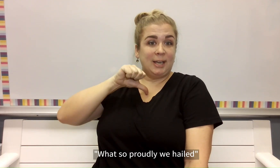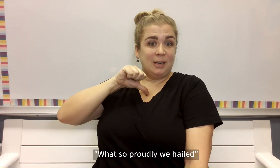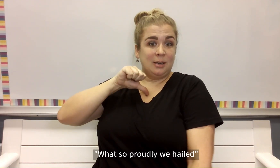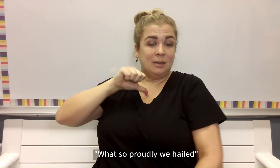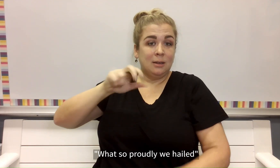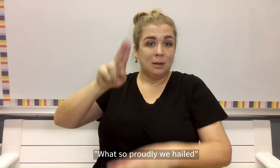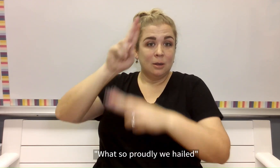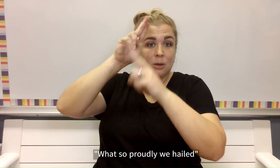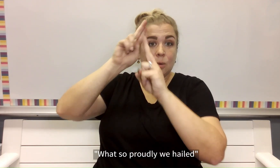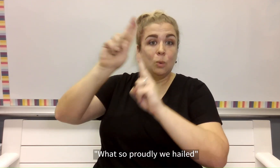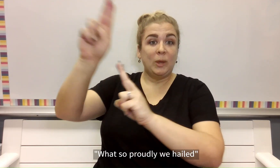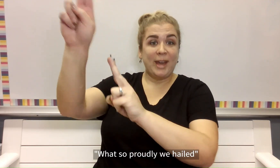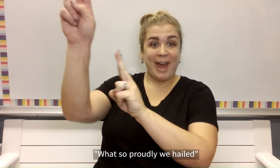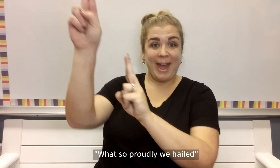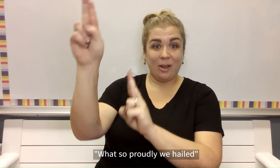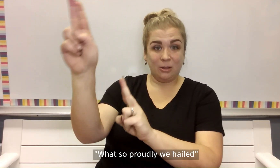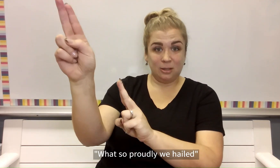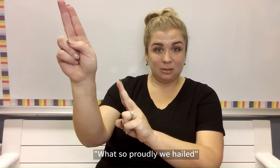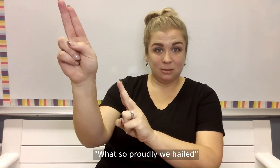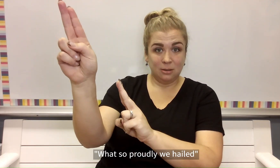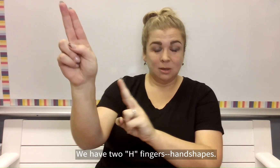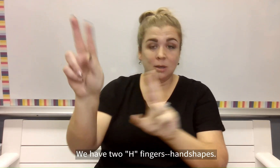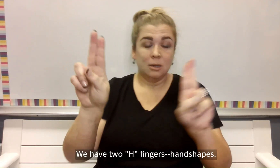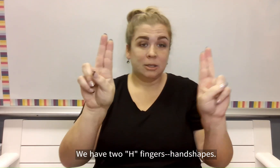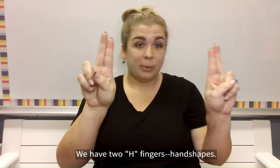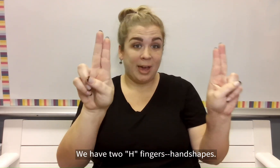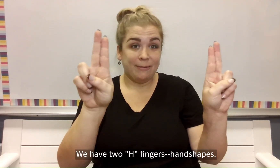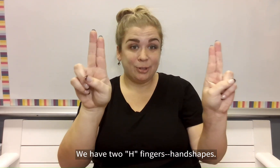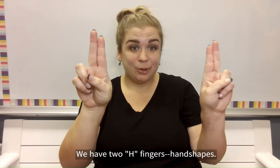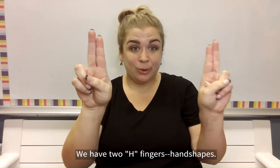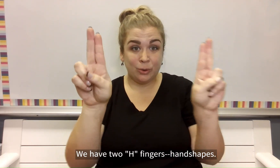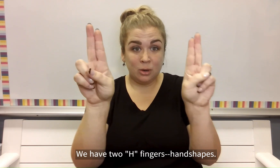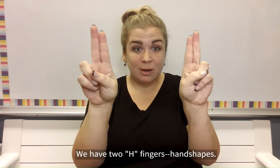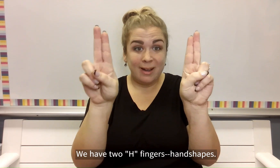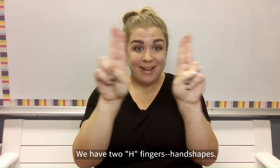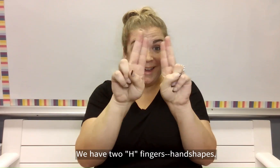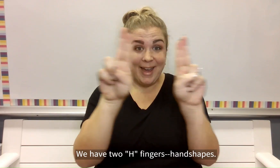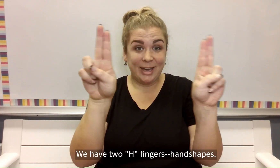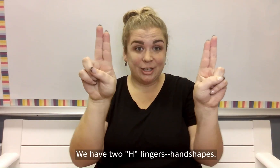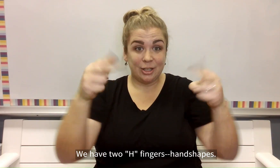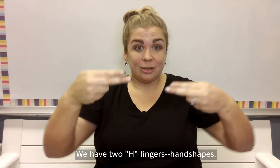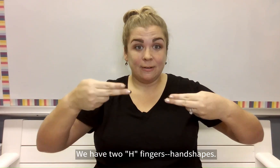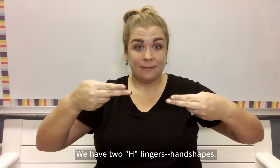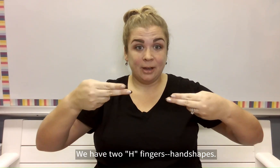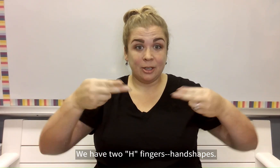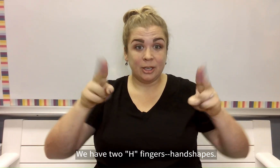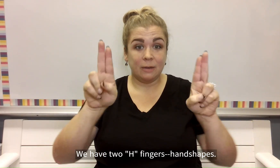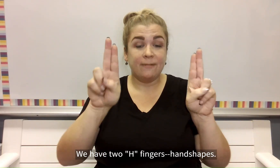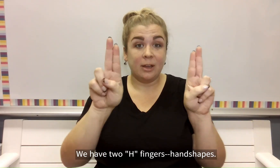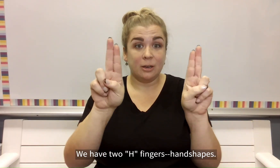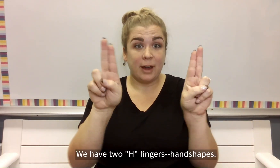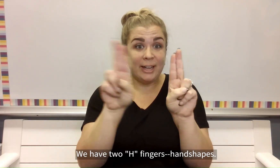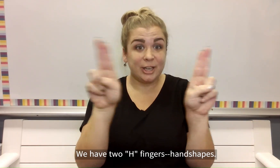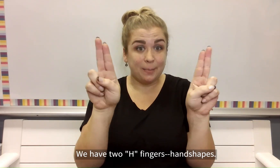proudly we hailed." So we have two H finger hand